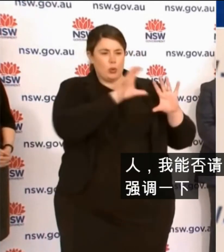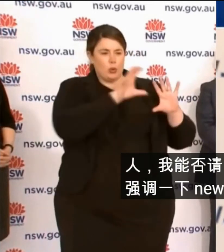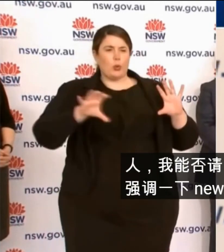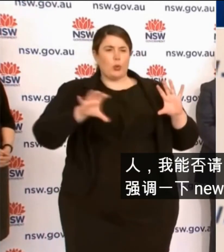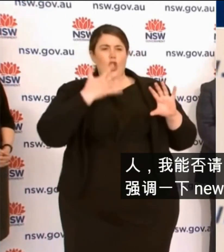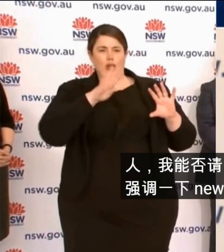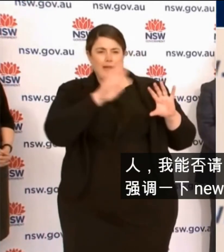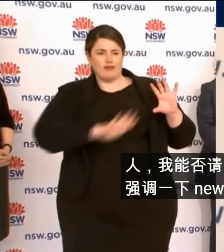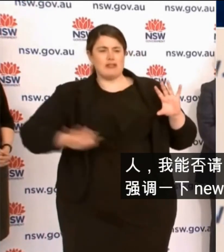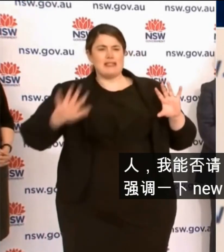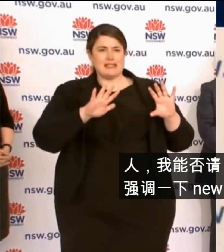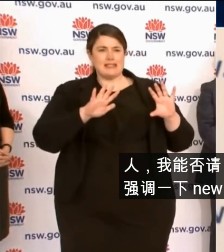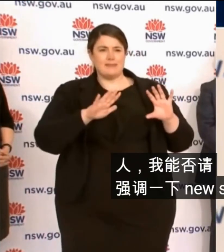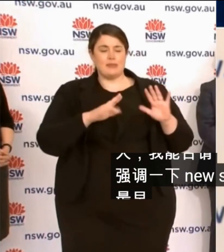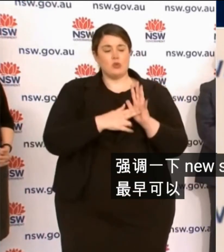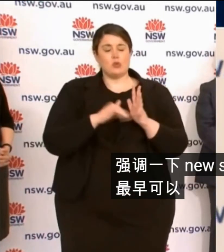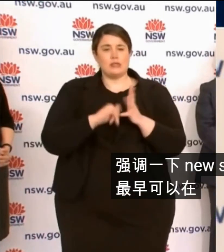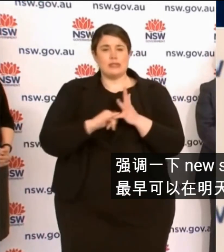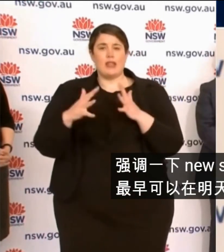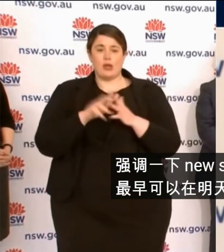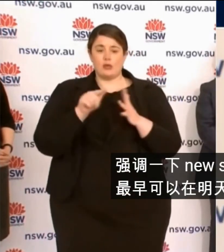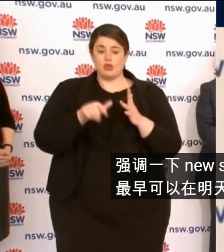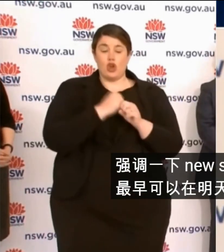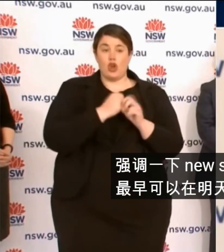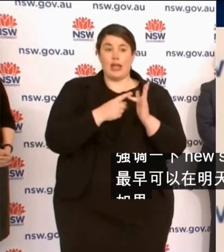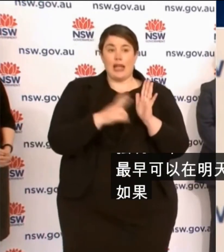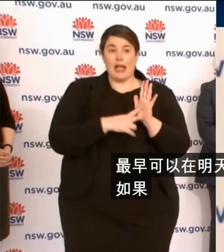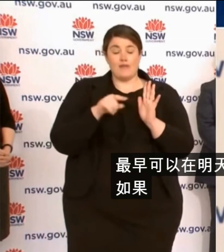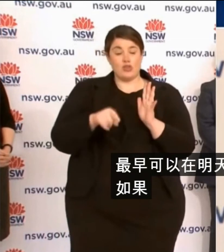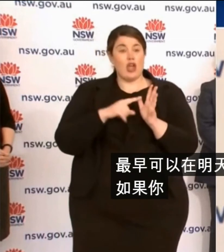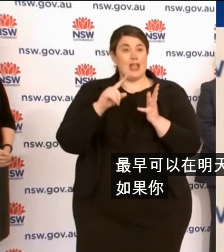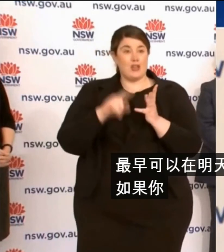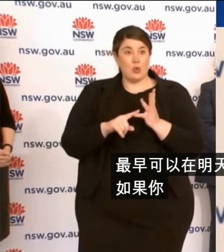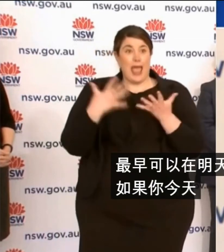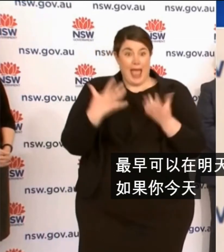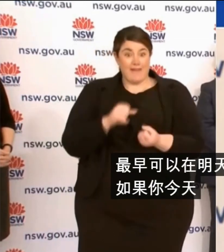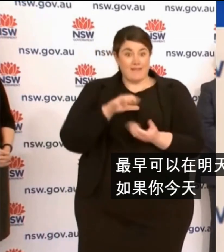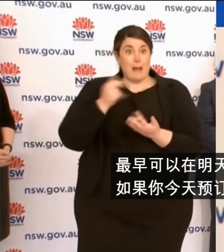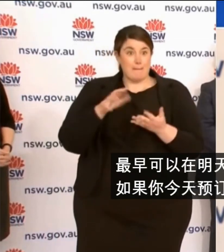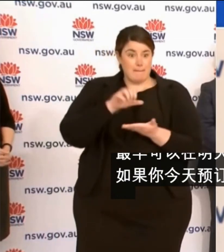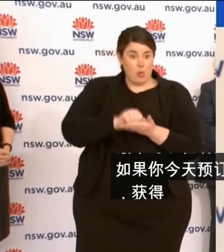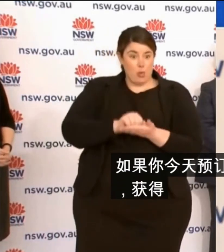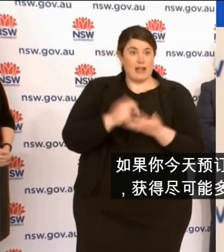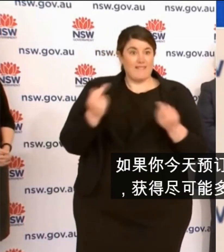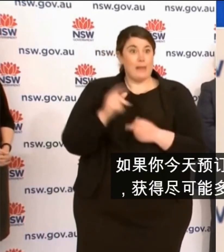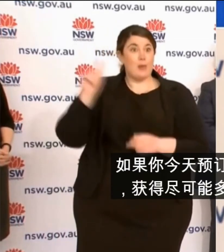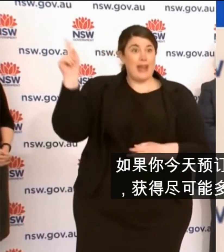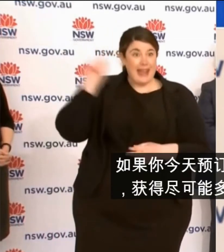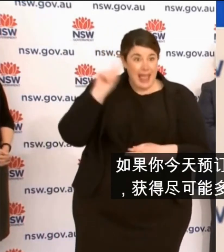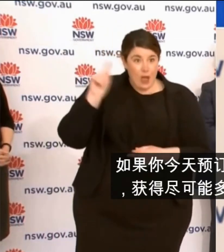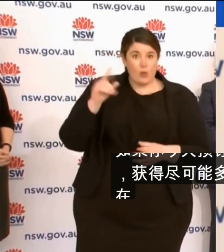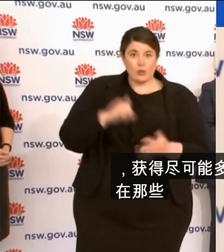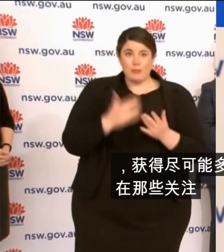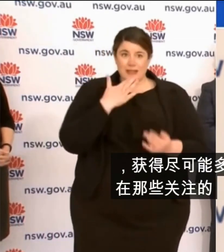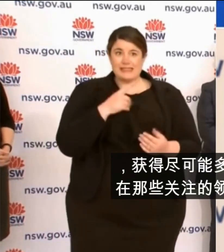stress, newsouthwales.gov.au, you can get a jab as early as tomorrow or the day after if you book today. And it's really, really important to get